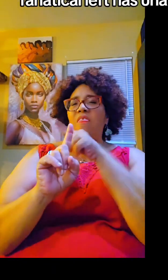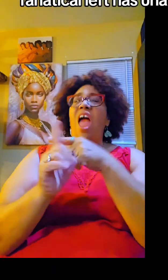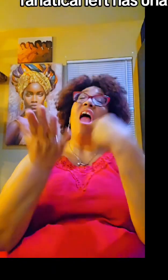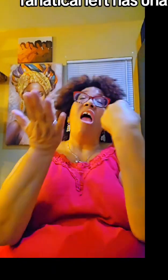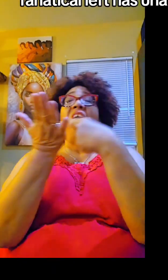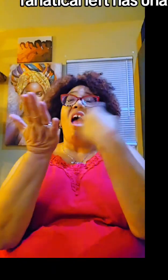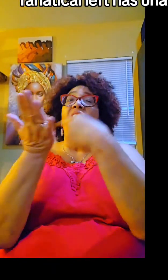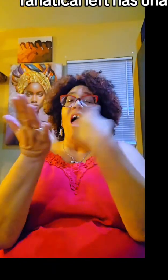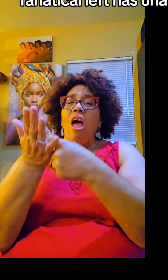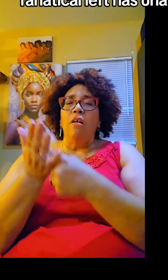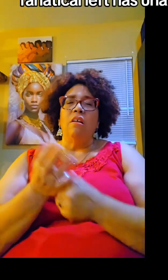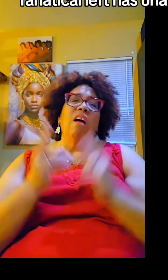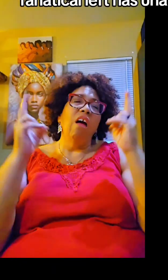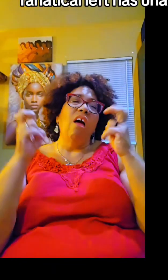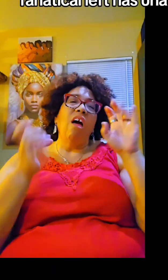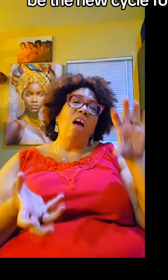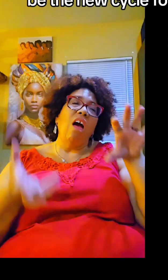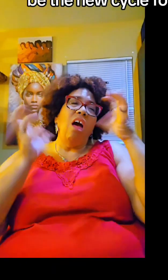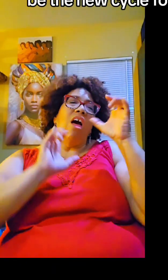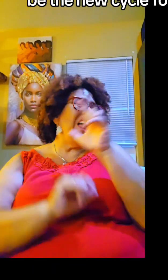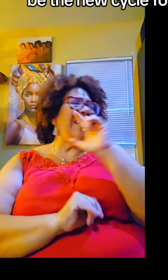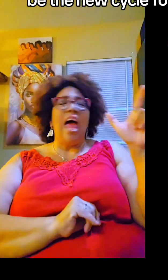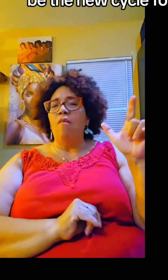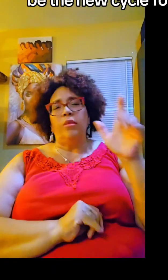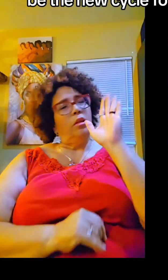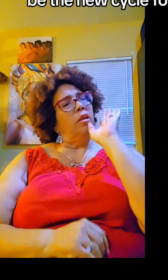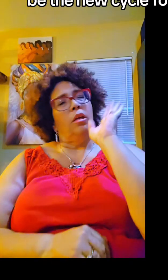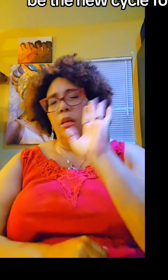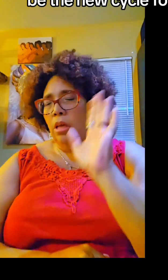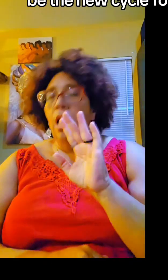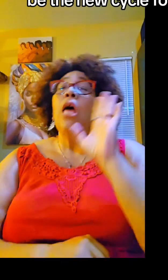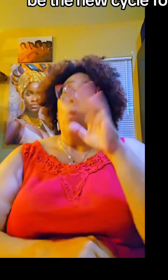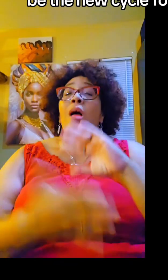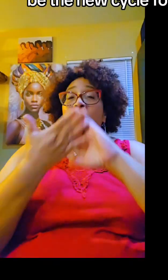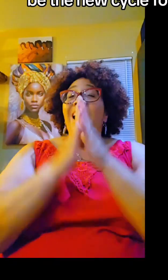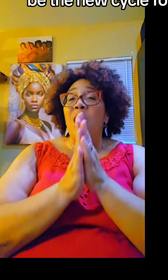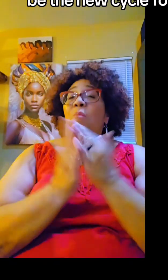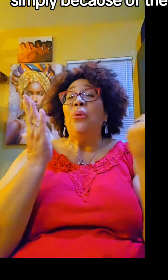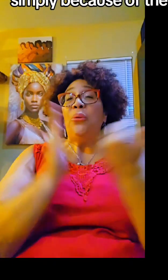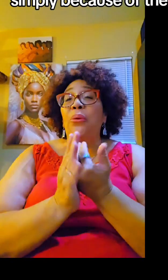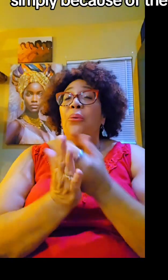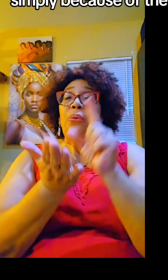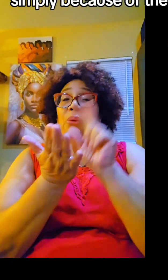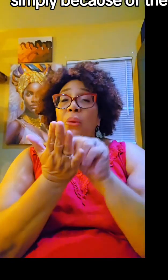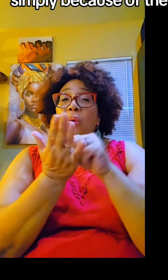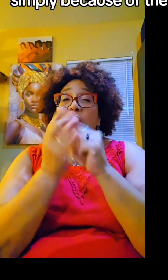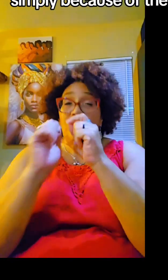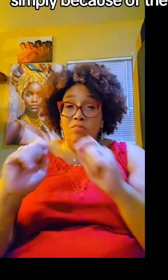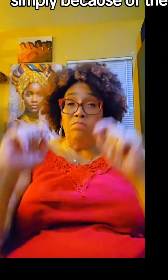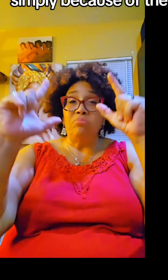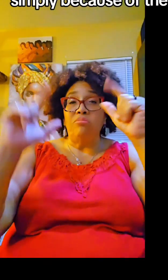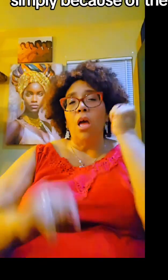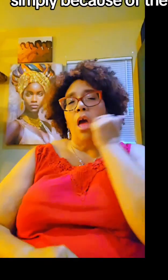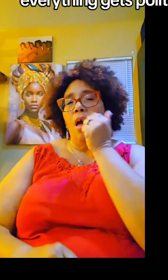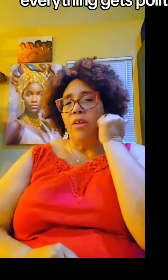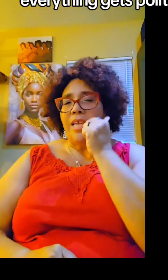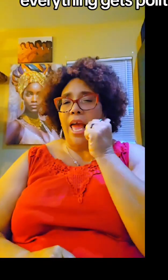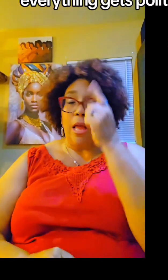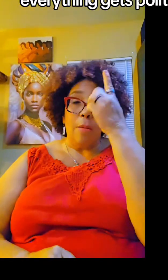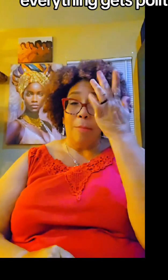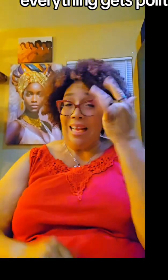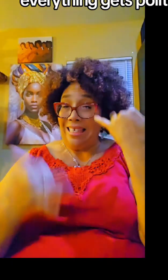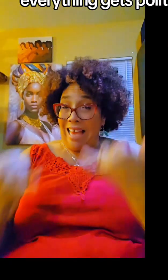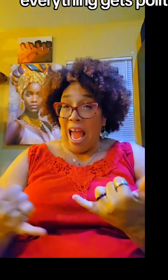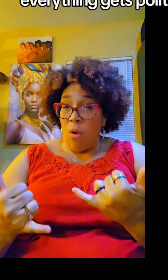Fanatical left has unalived Charlie. It's going to be like, this is going to be in a news cycle for a minute simply because of the politics of it. Everything